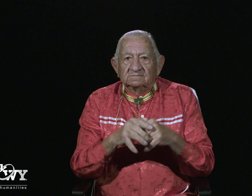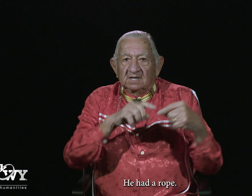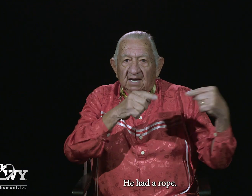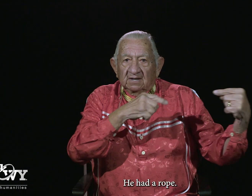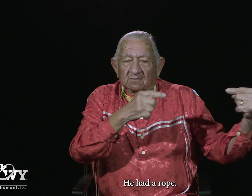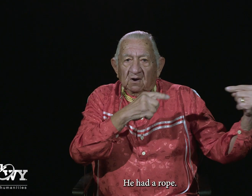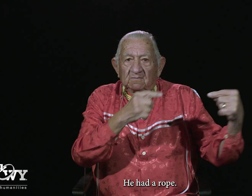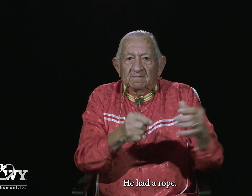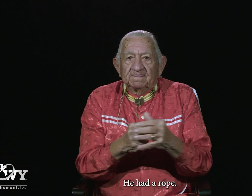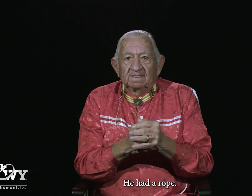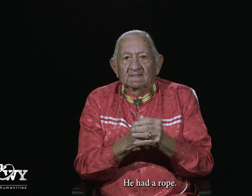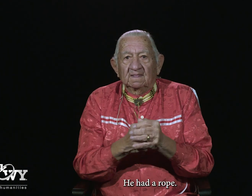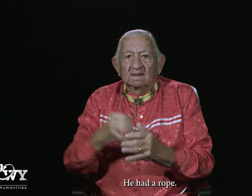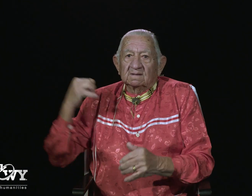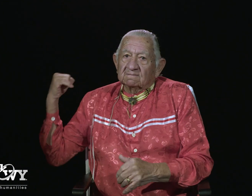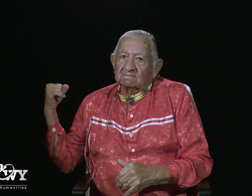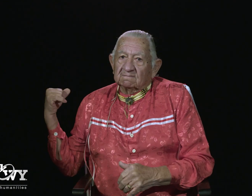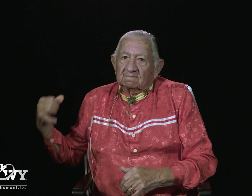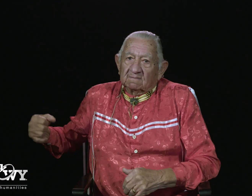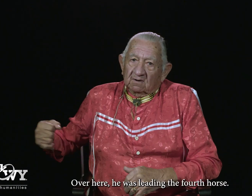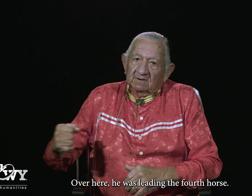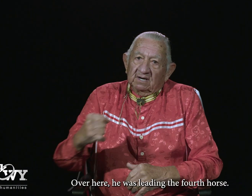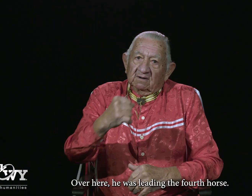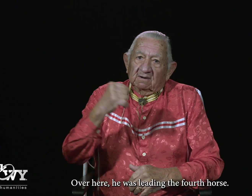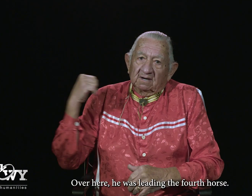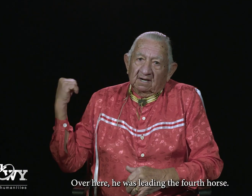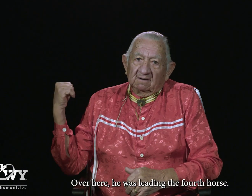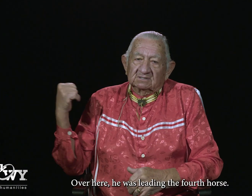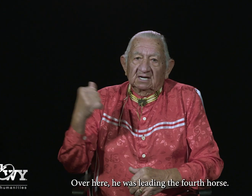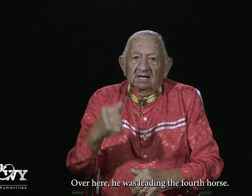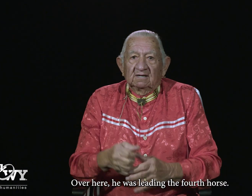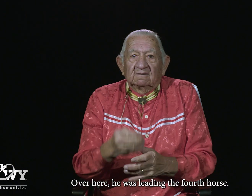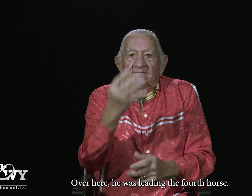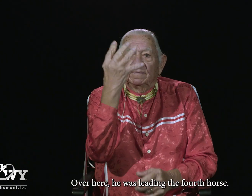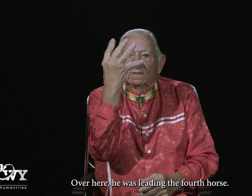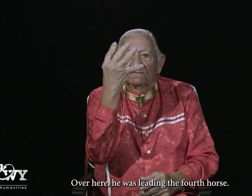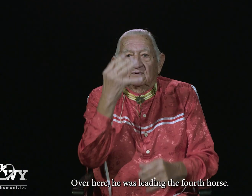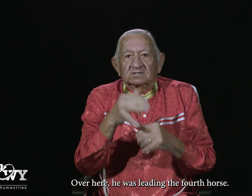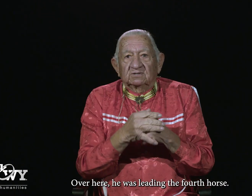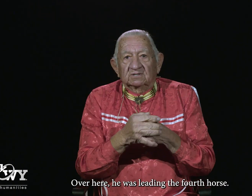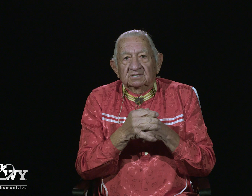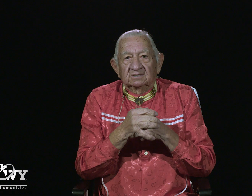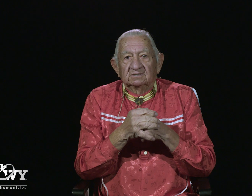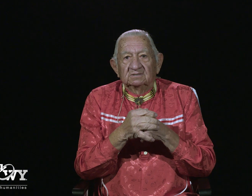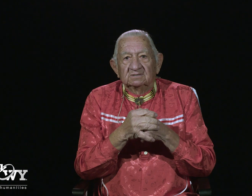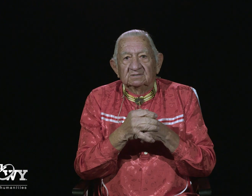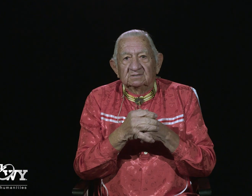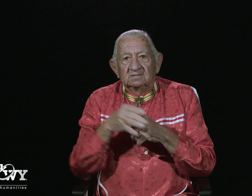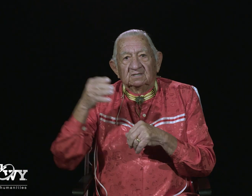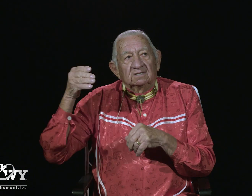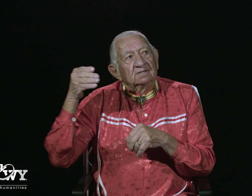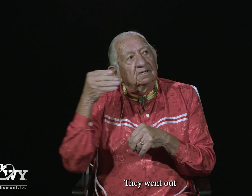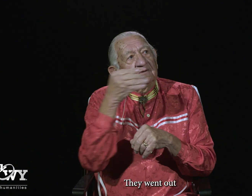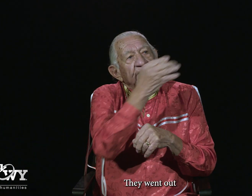he had a rope. Over here, he was leading the 4th horse. They went out